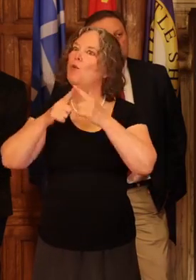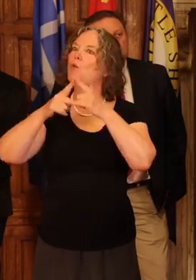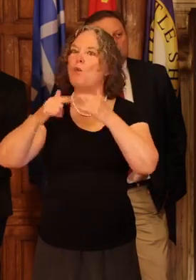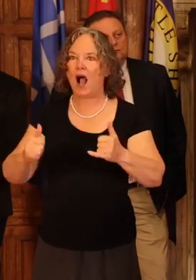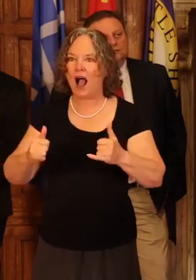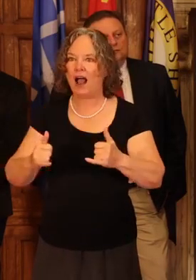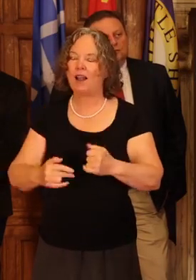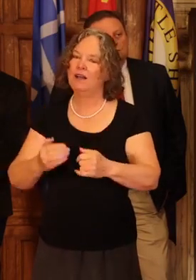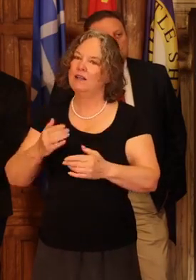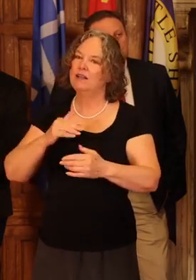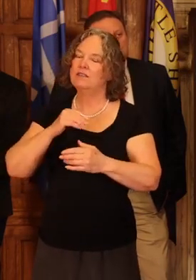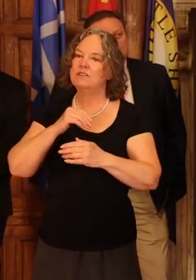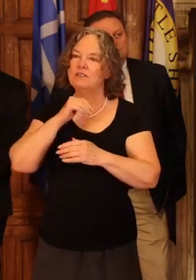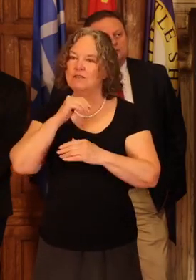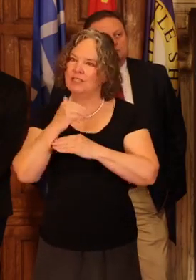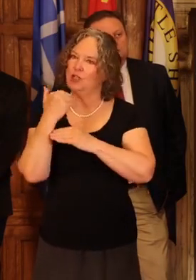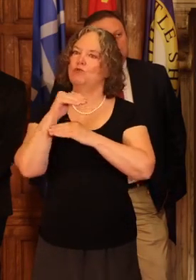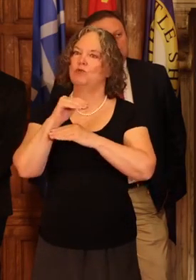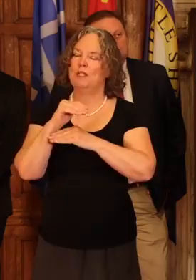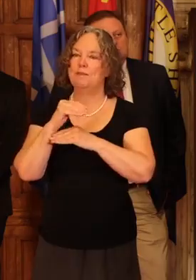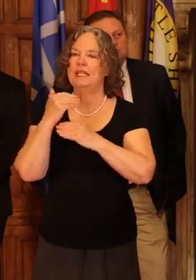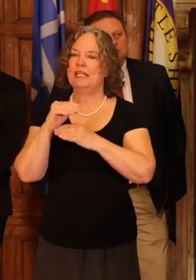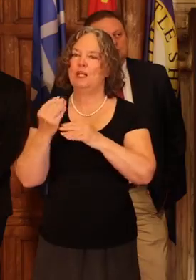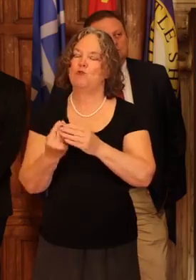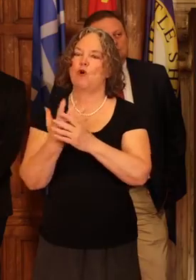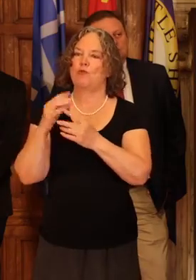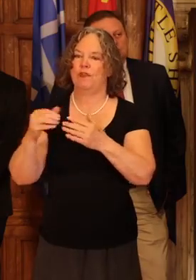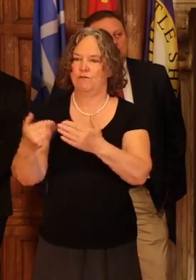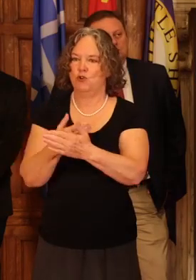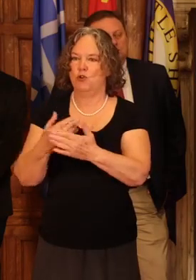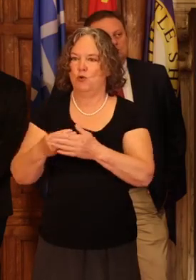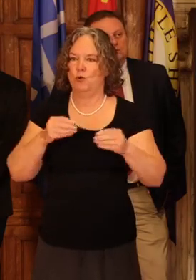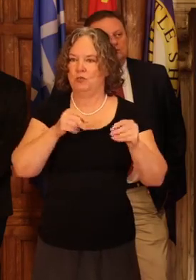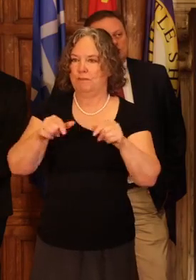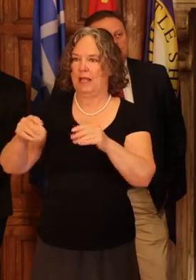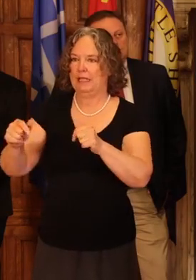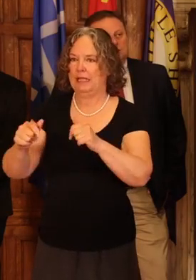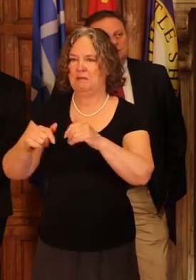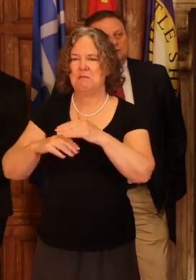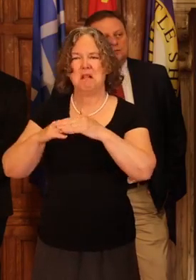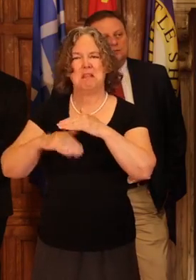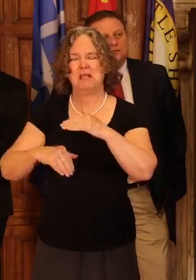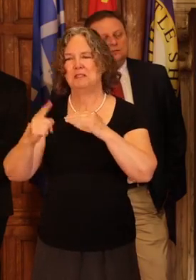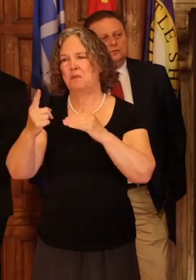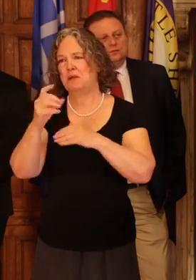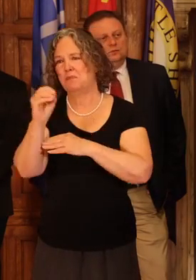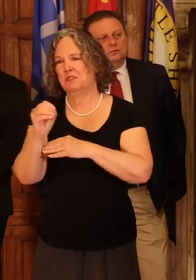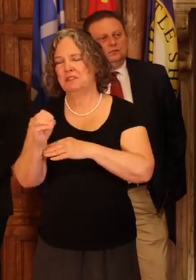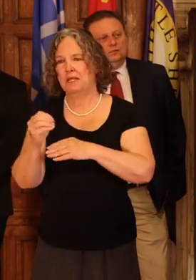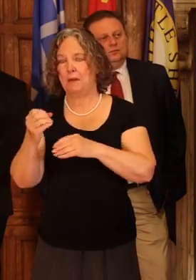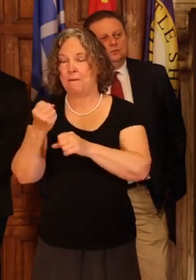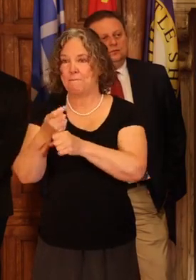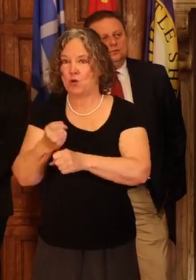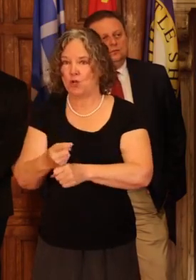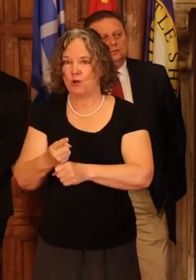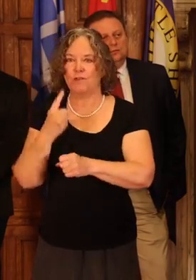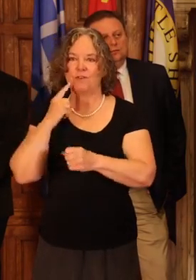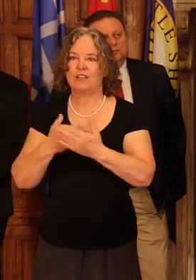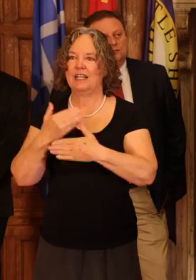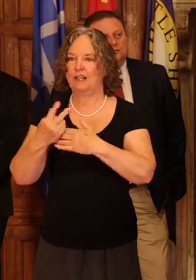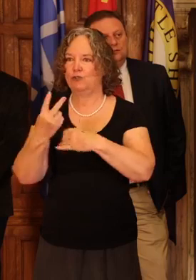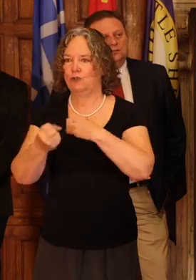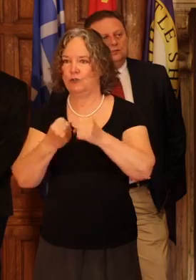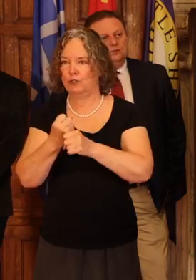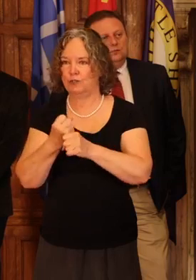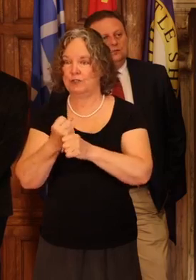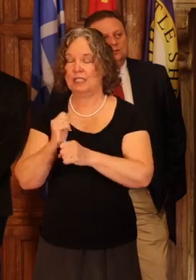new spending, limiting its growth to less than 1% per year over the next biennium. Our